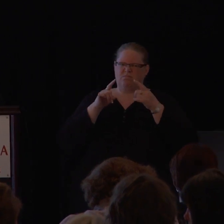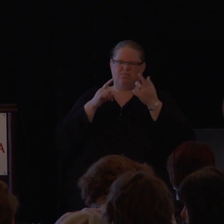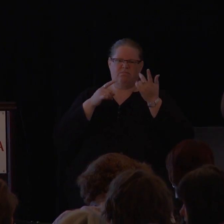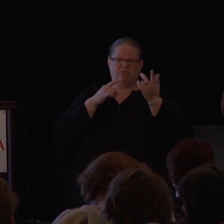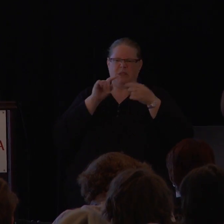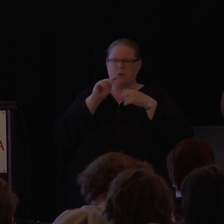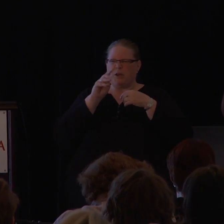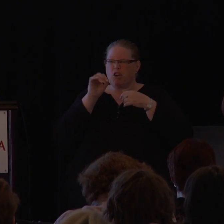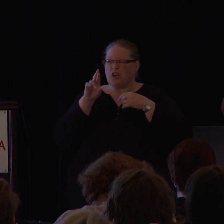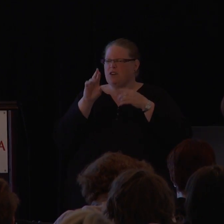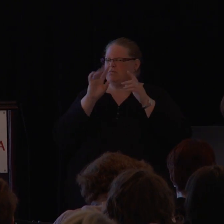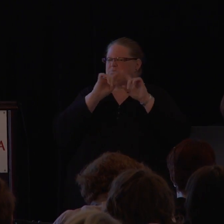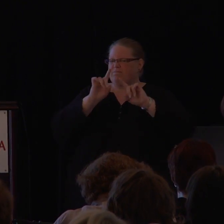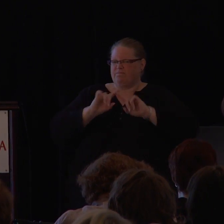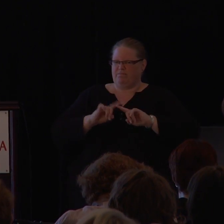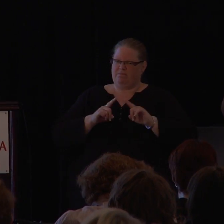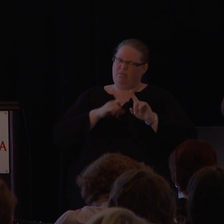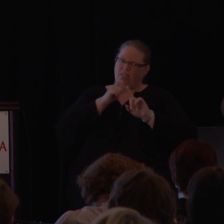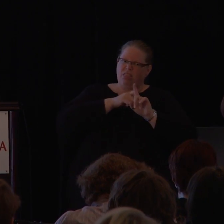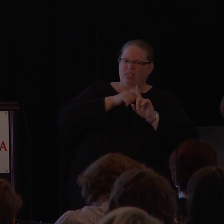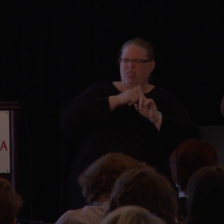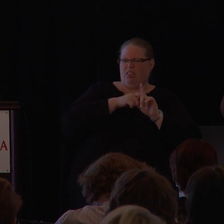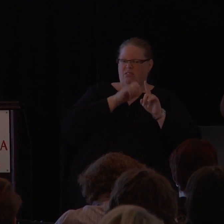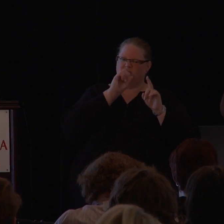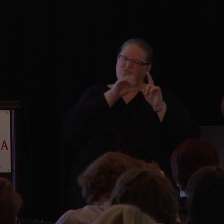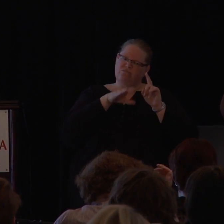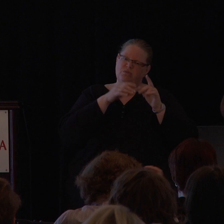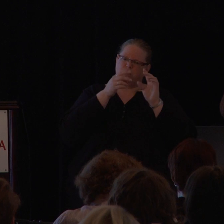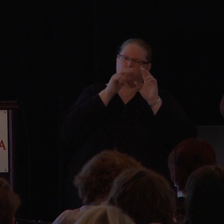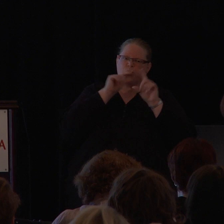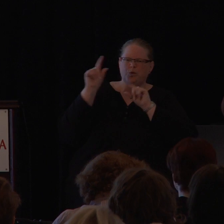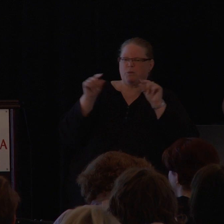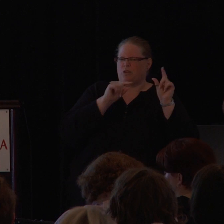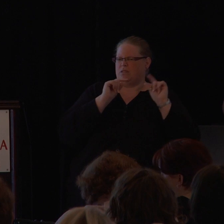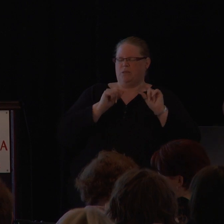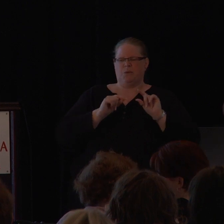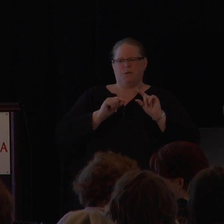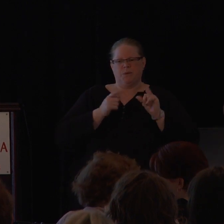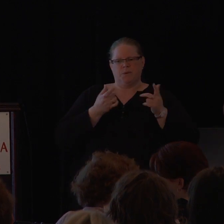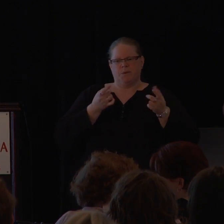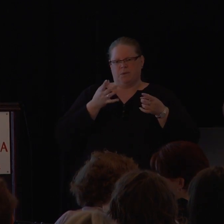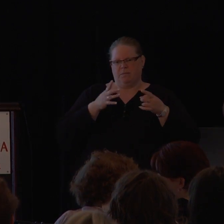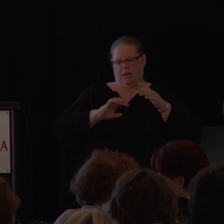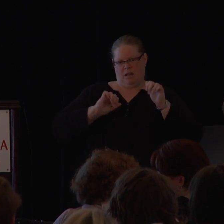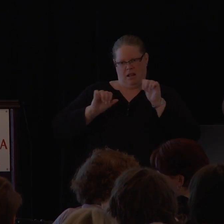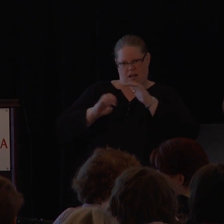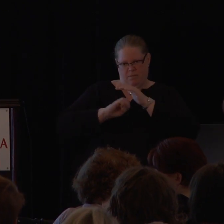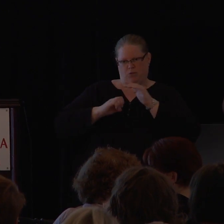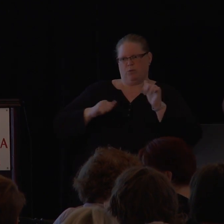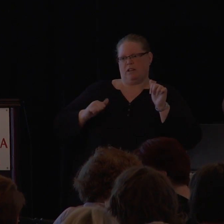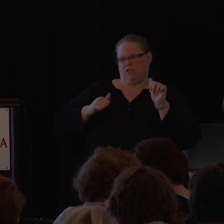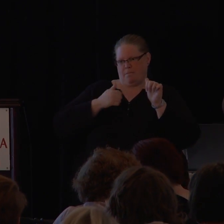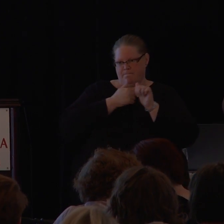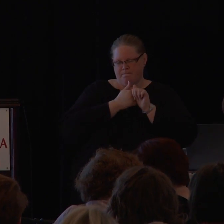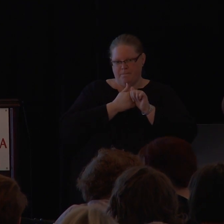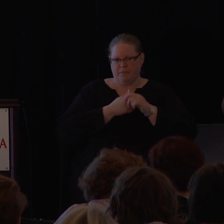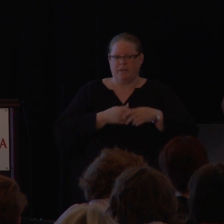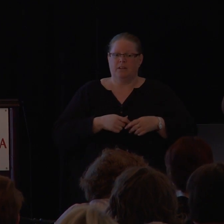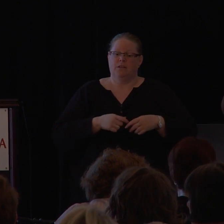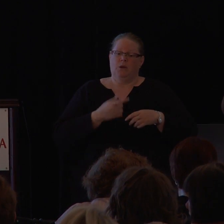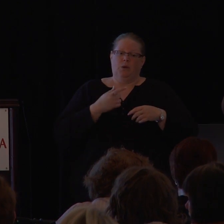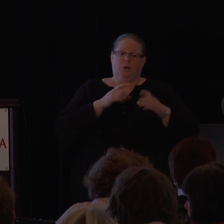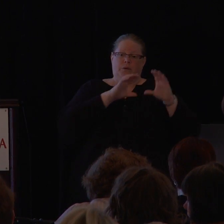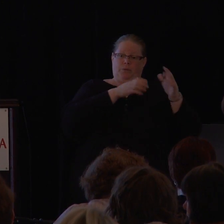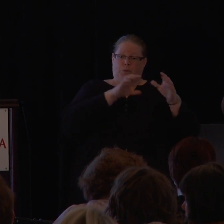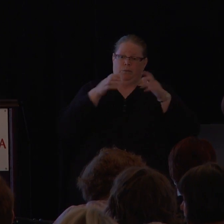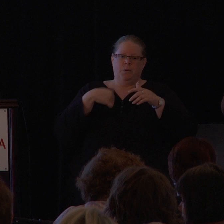as well. Another interesting one is reasons for being bullied. We asked what were the major identifiers or target groups